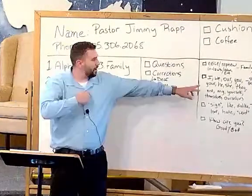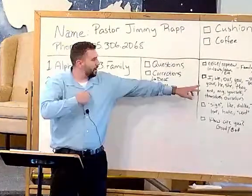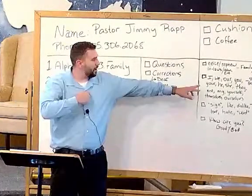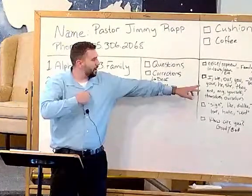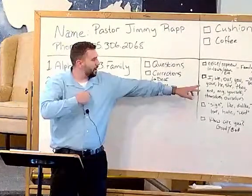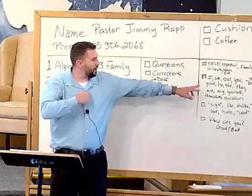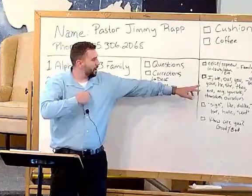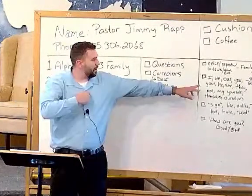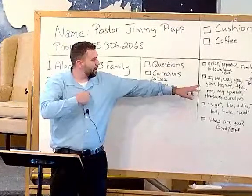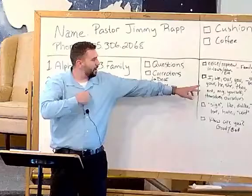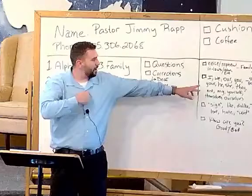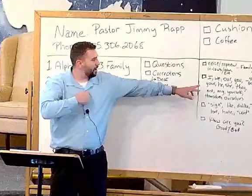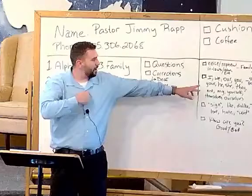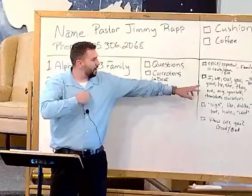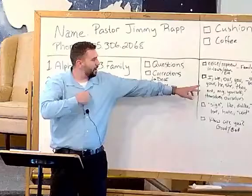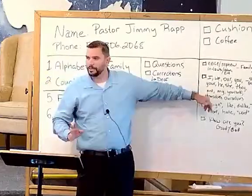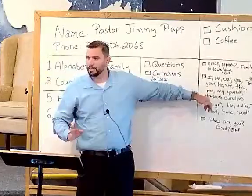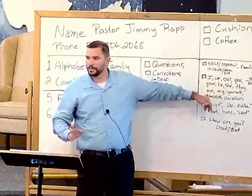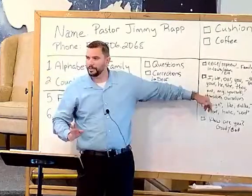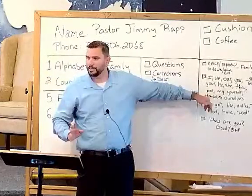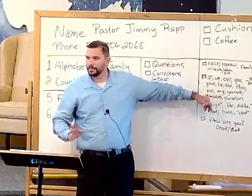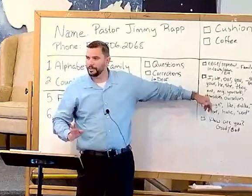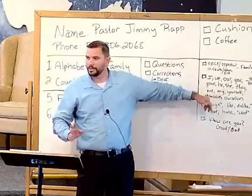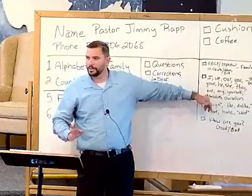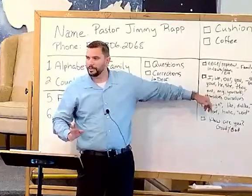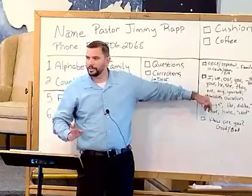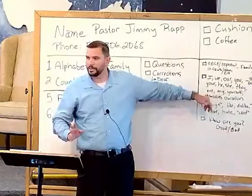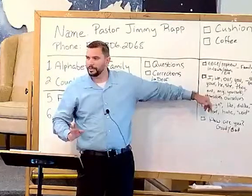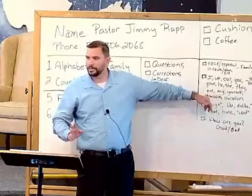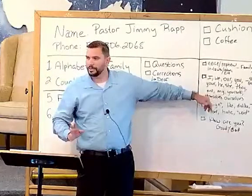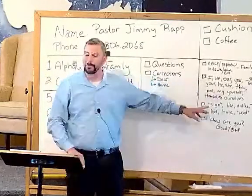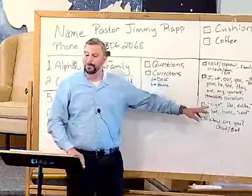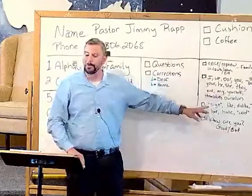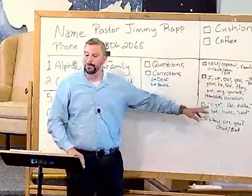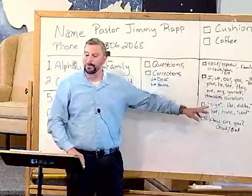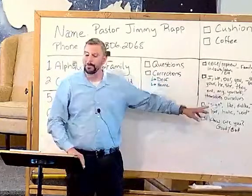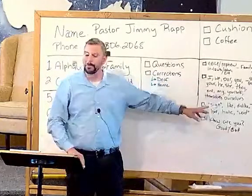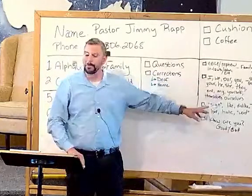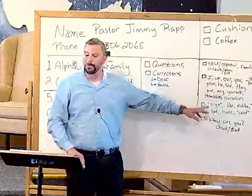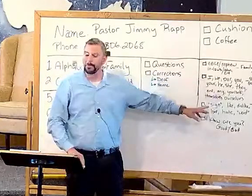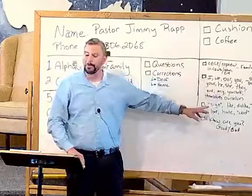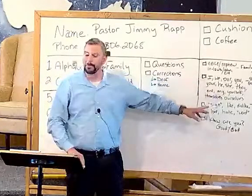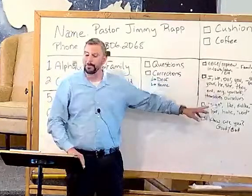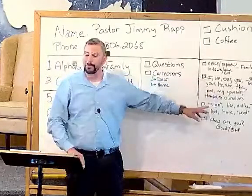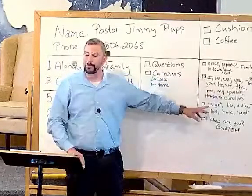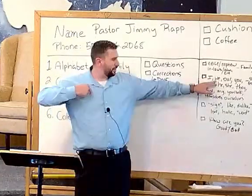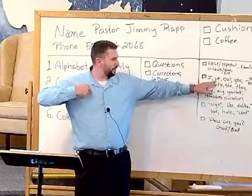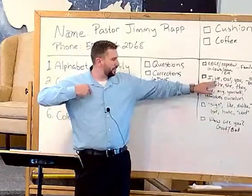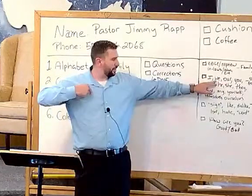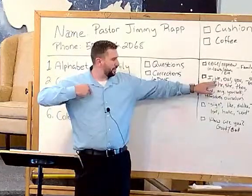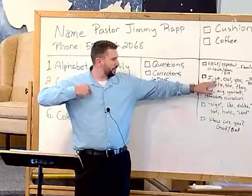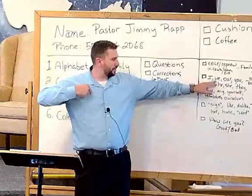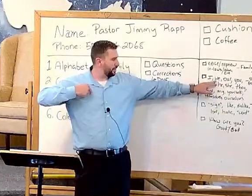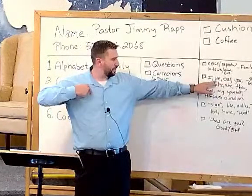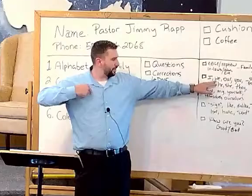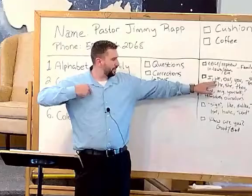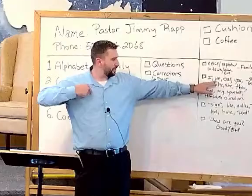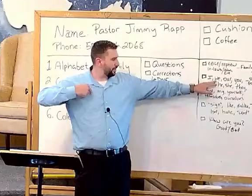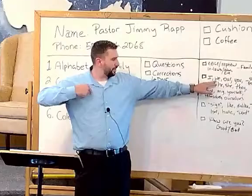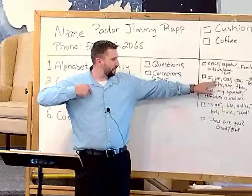and this isn't in any good order. I just, as I remembered these different words. So I, and then we, then our, because